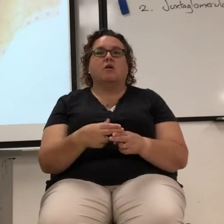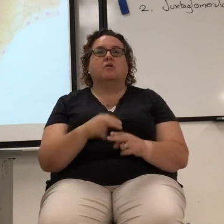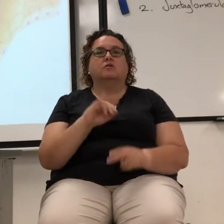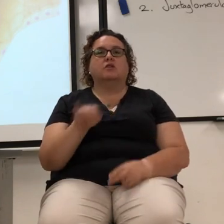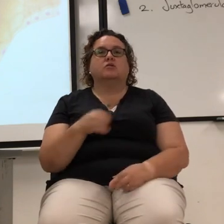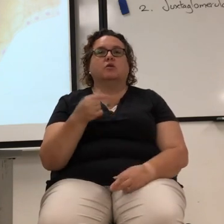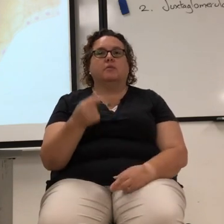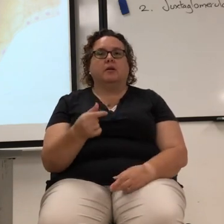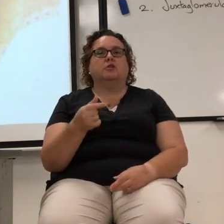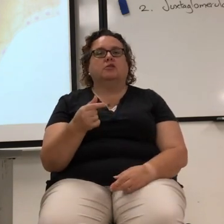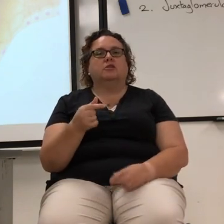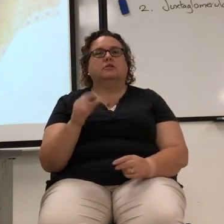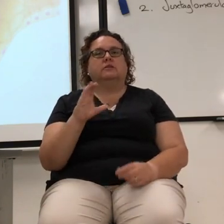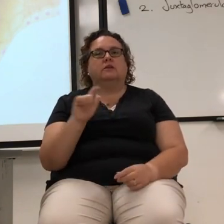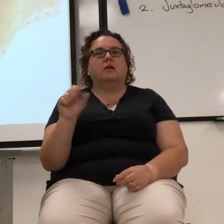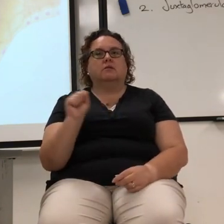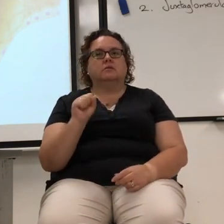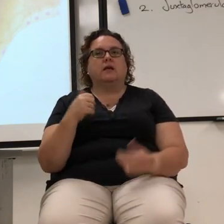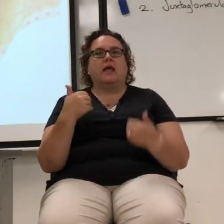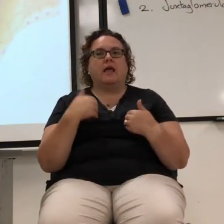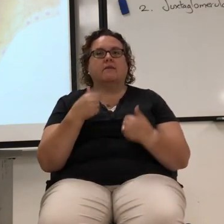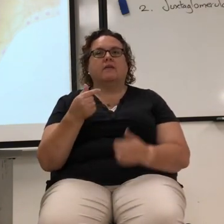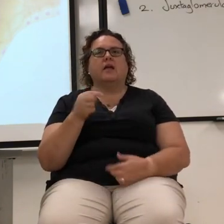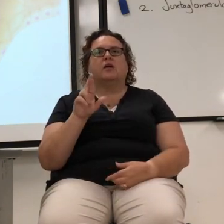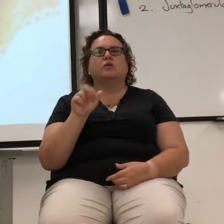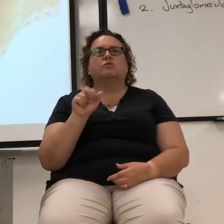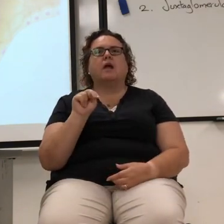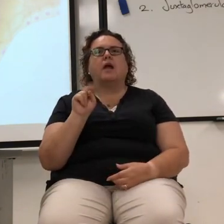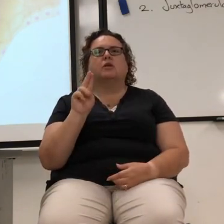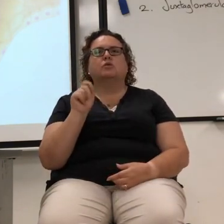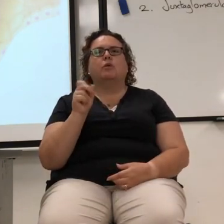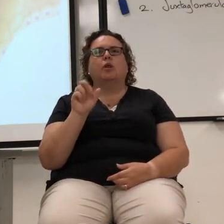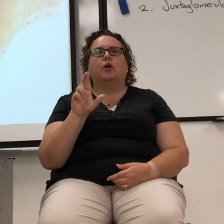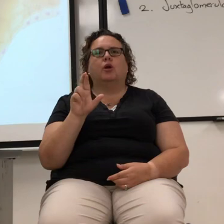cells have a granular appearance.